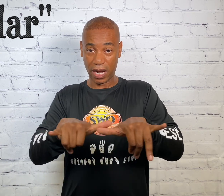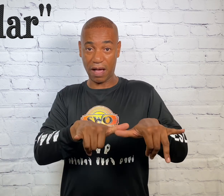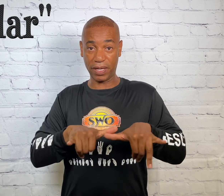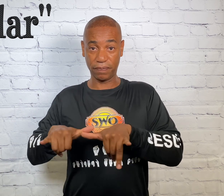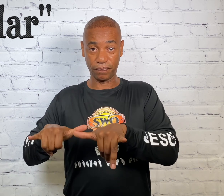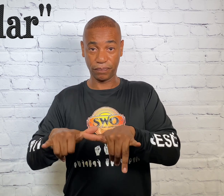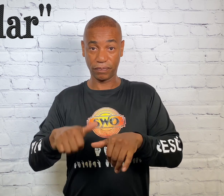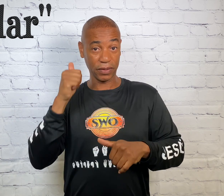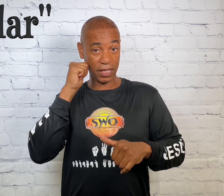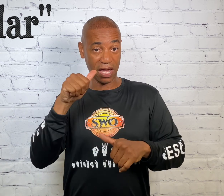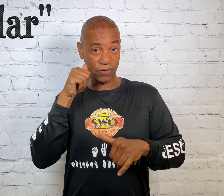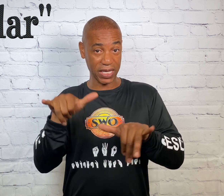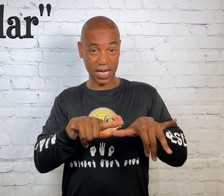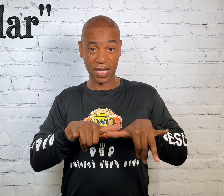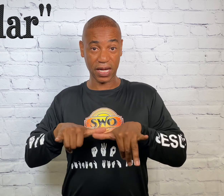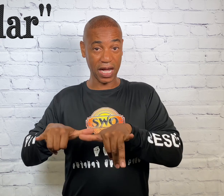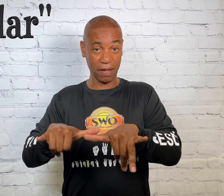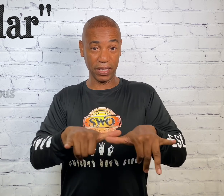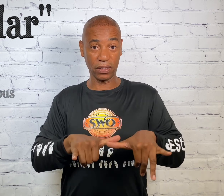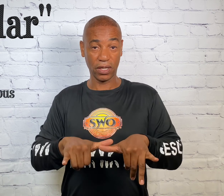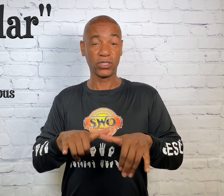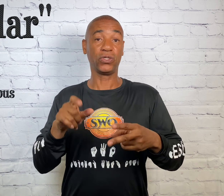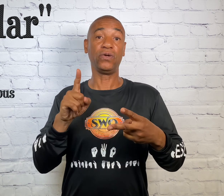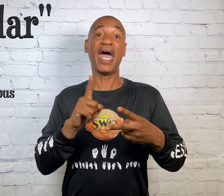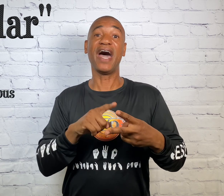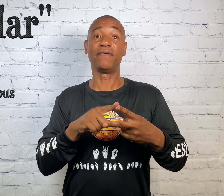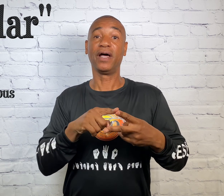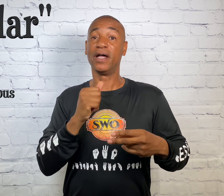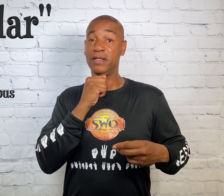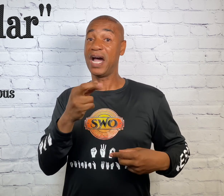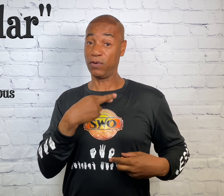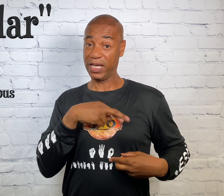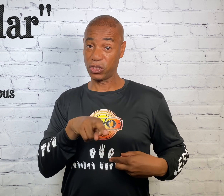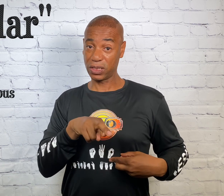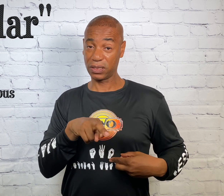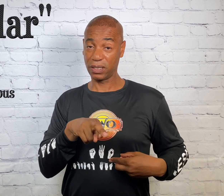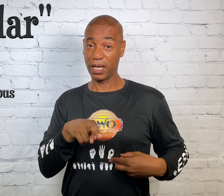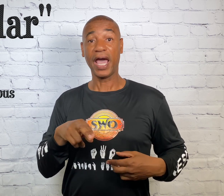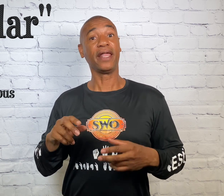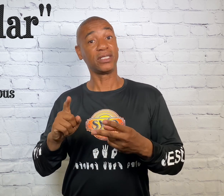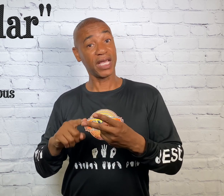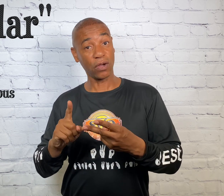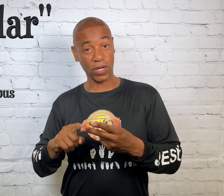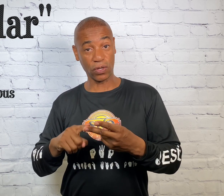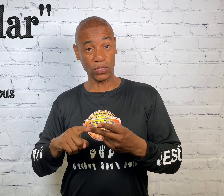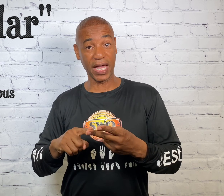common. Everyday common. So you have not religious, and the second way you can do that